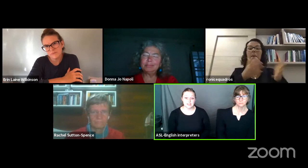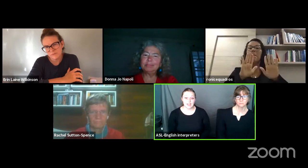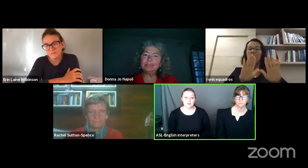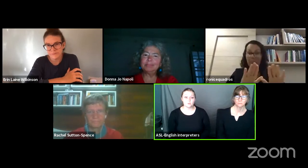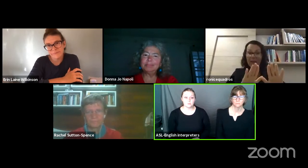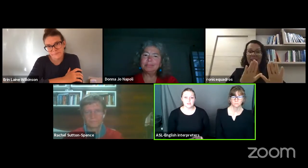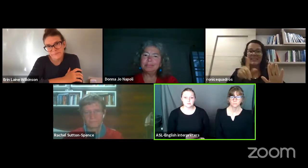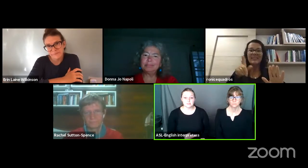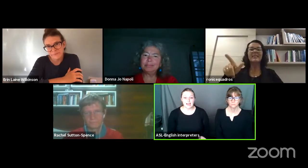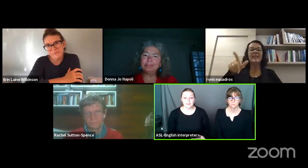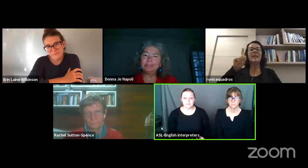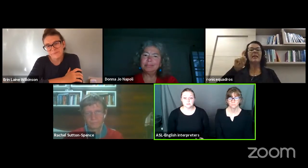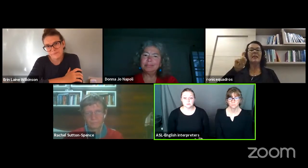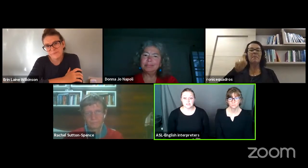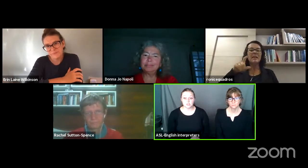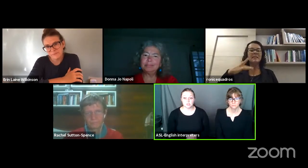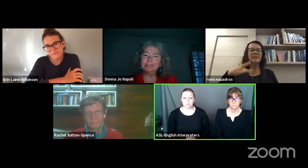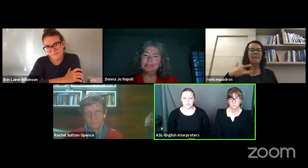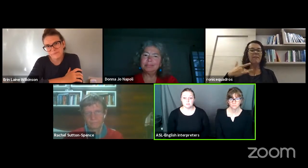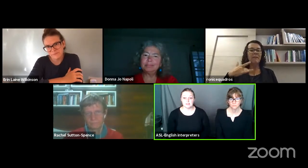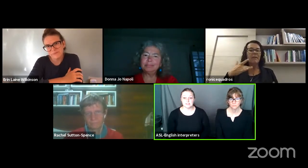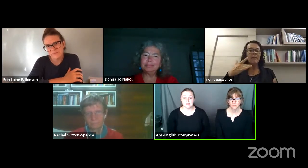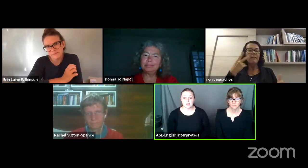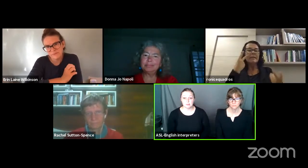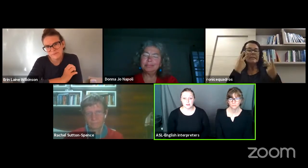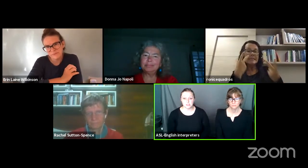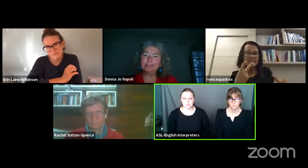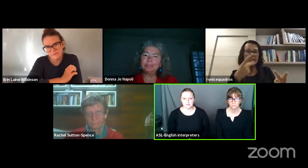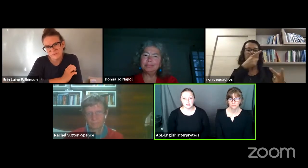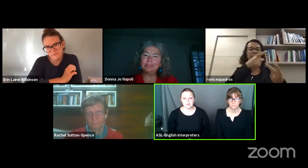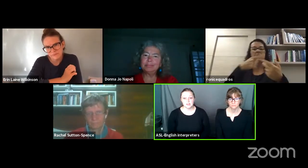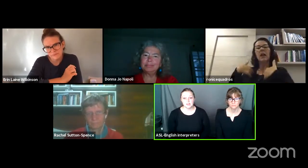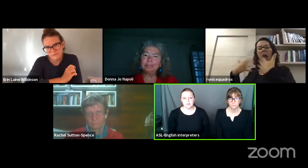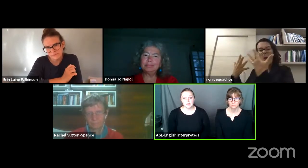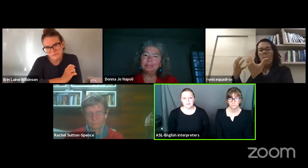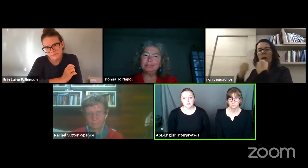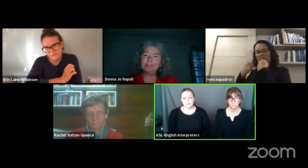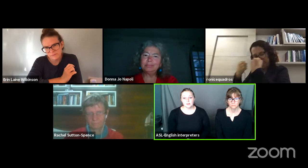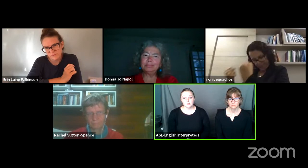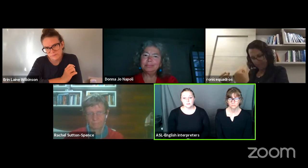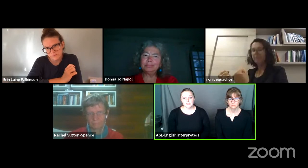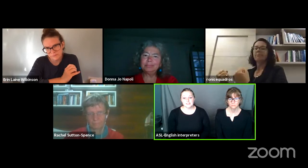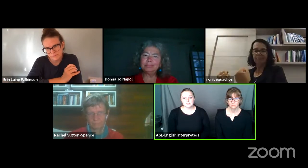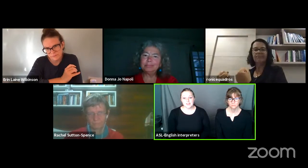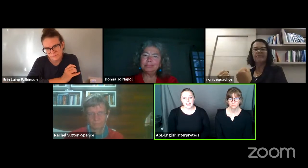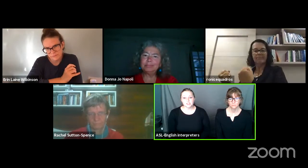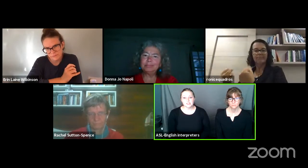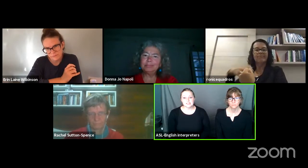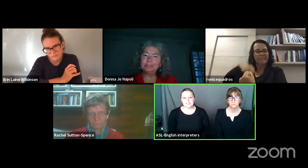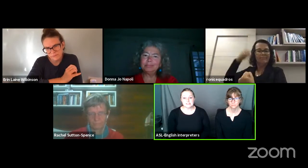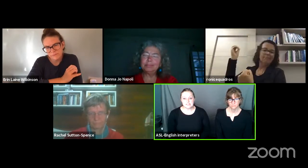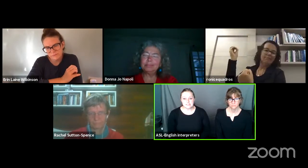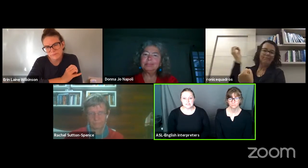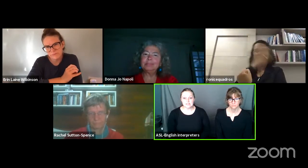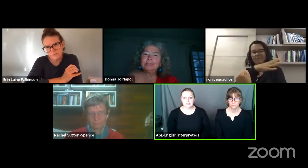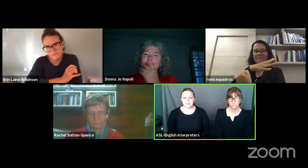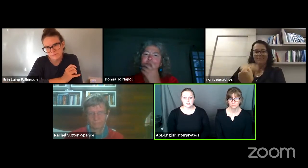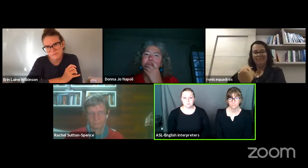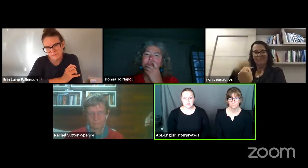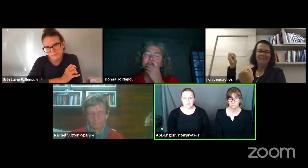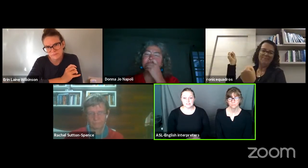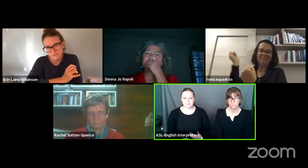open-minded and we'll be able to have this relationship and this collaboration. Because if they actually